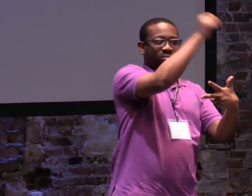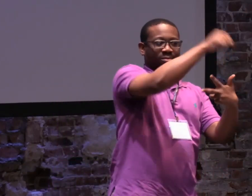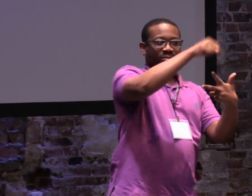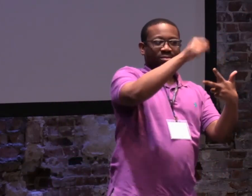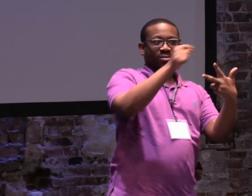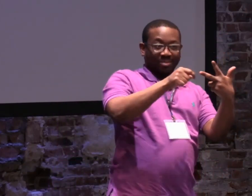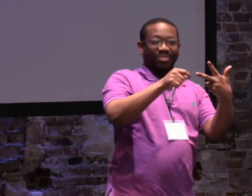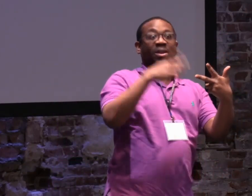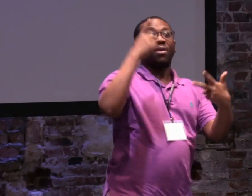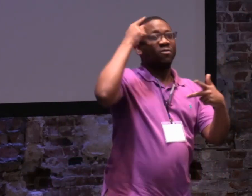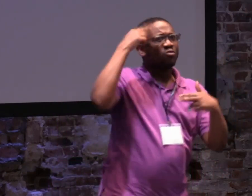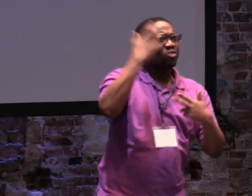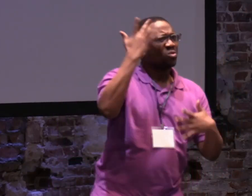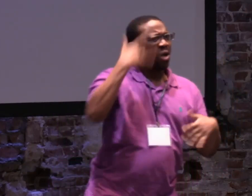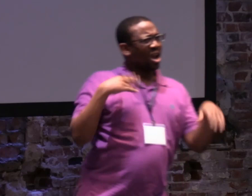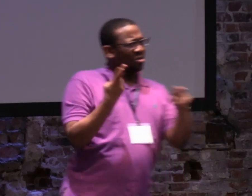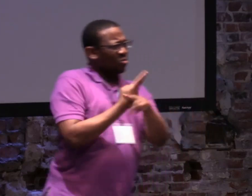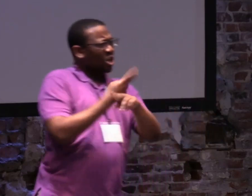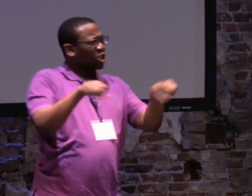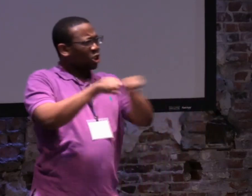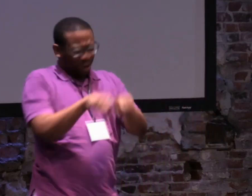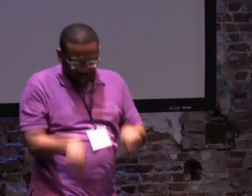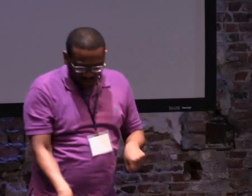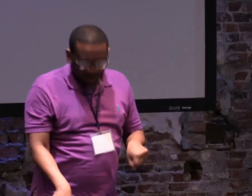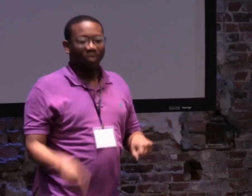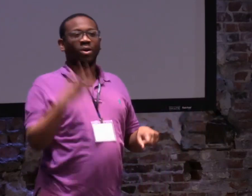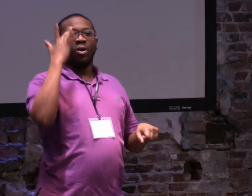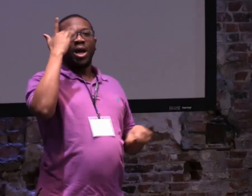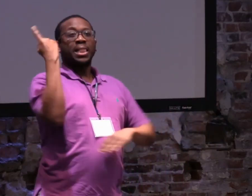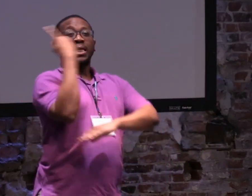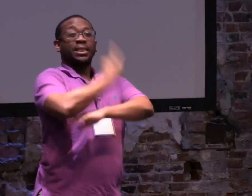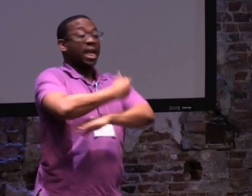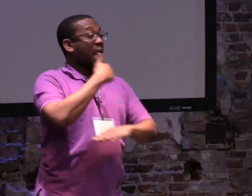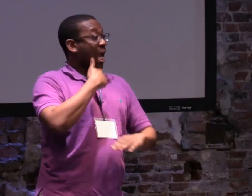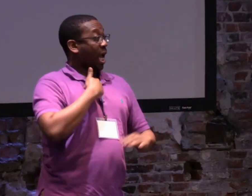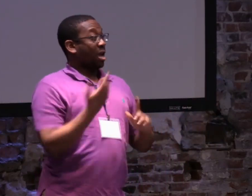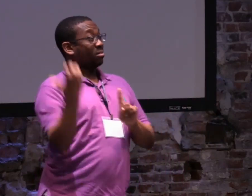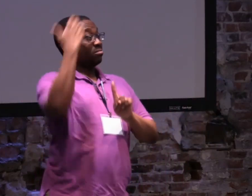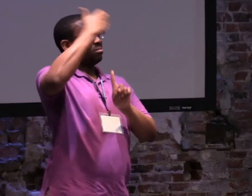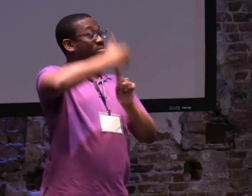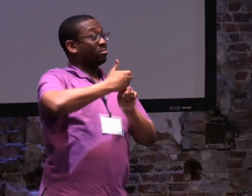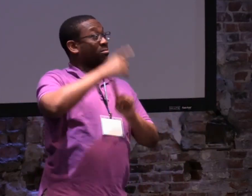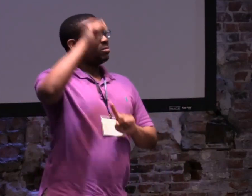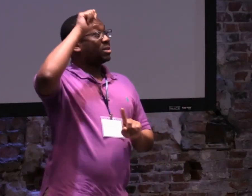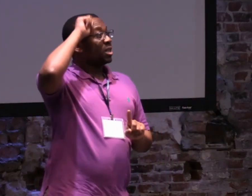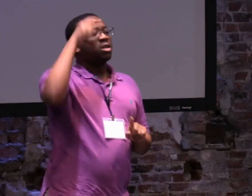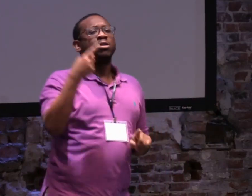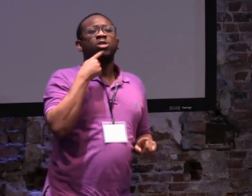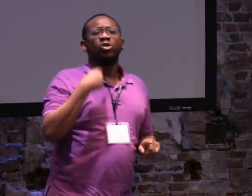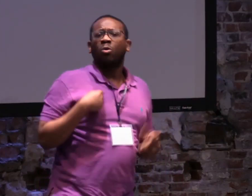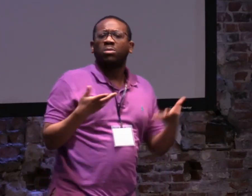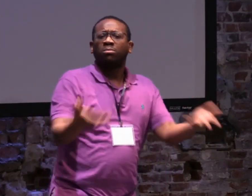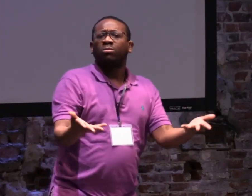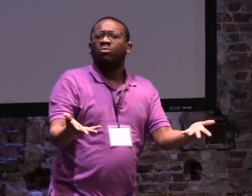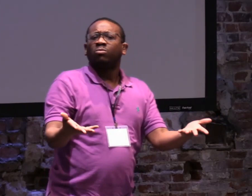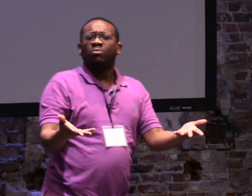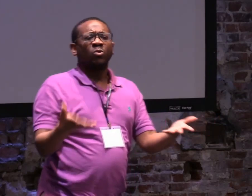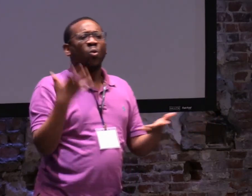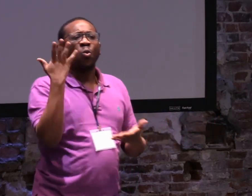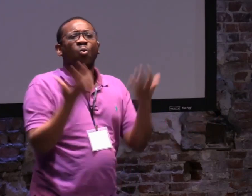that this piece exists, and I'd like to thank that character, Tuck, because the day that I put on that character,